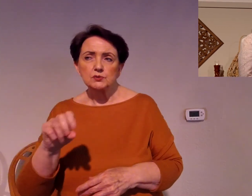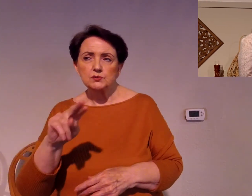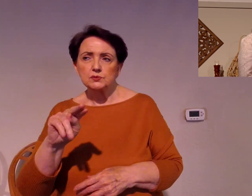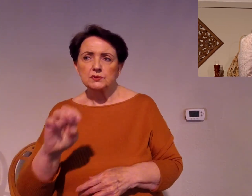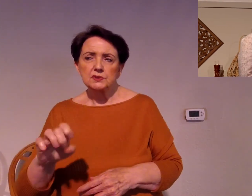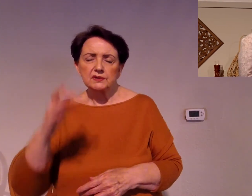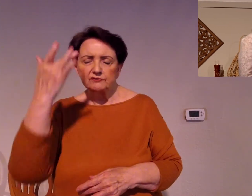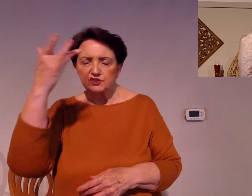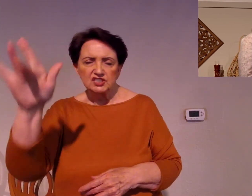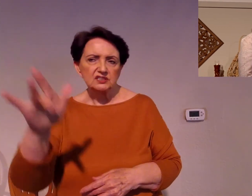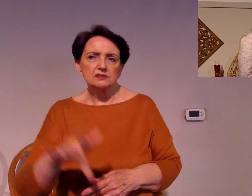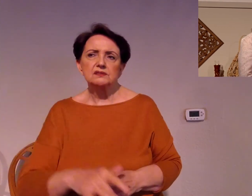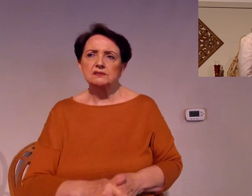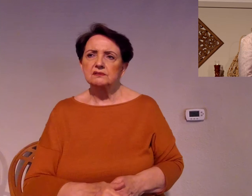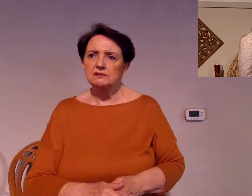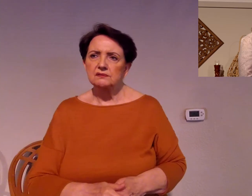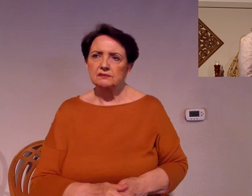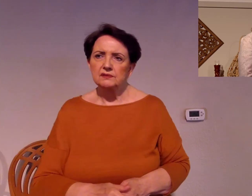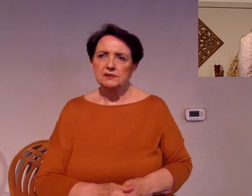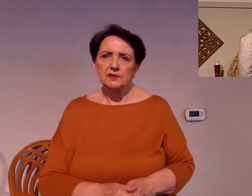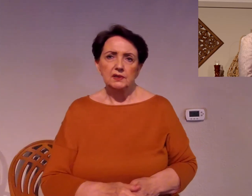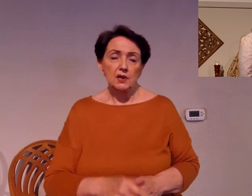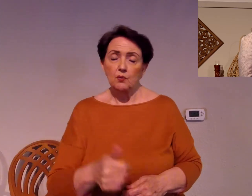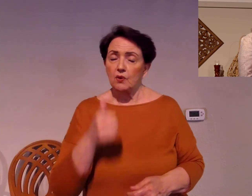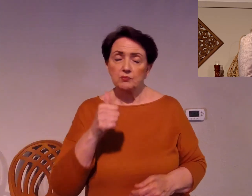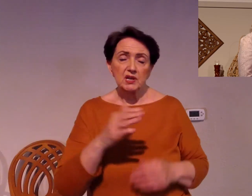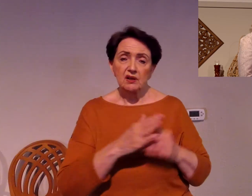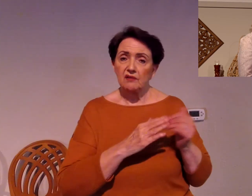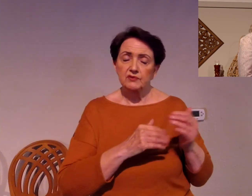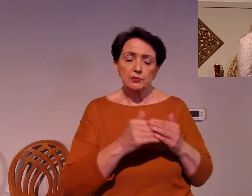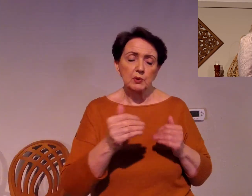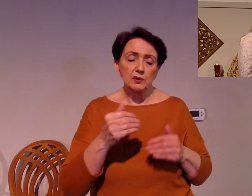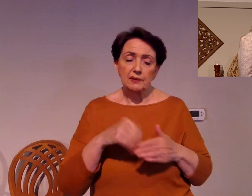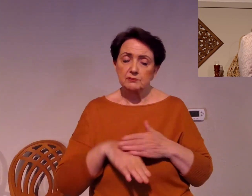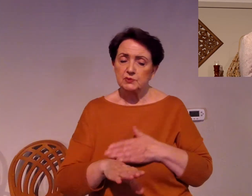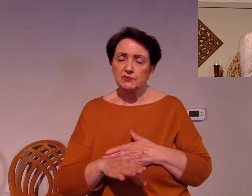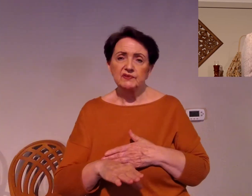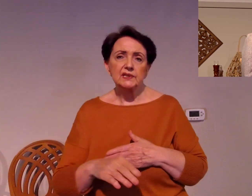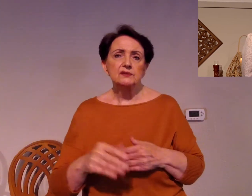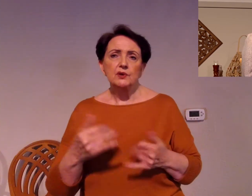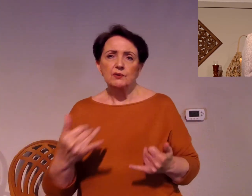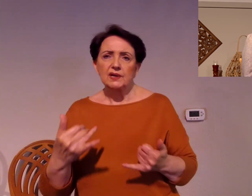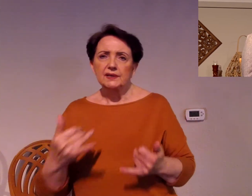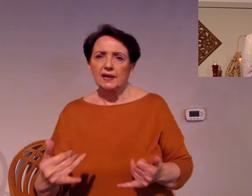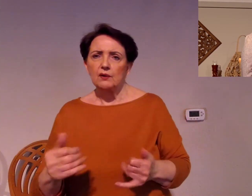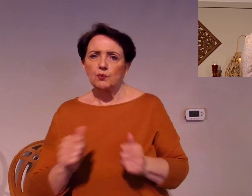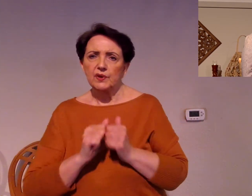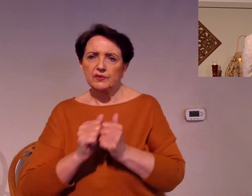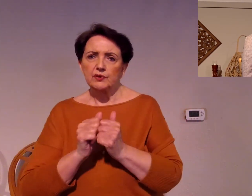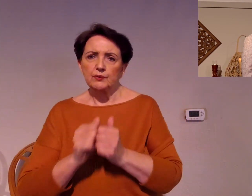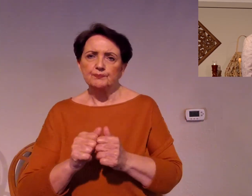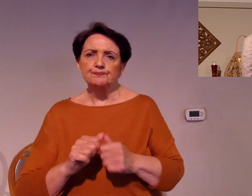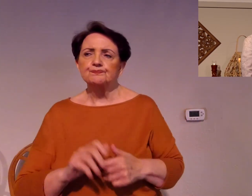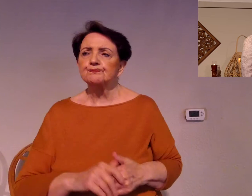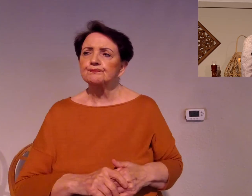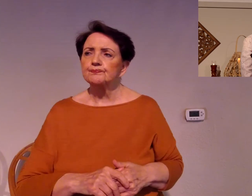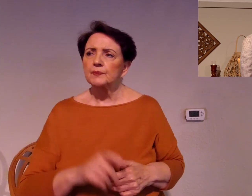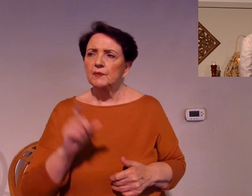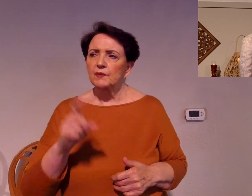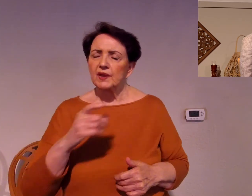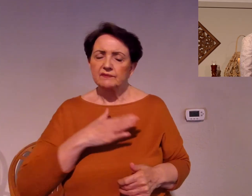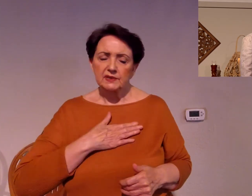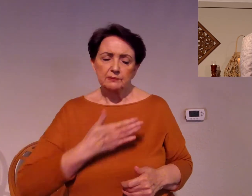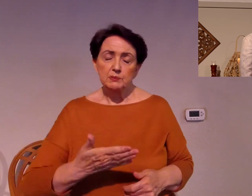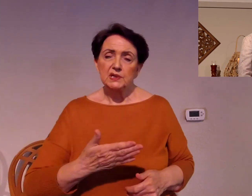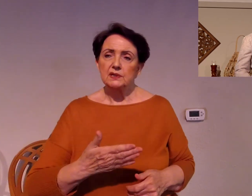be comfortable. I'll tell you that right up front. I'm moving into it right with you. But we first have to commit that we're willing to move